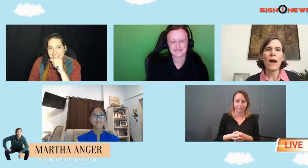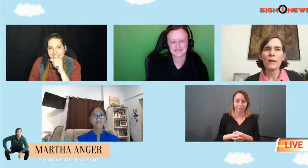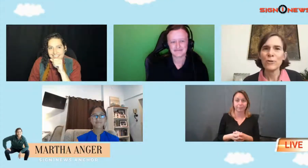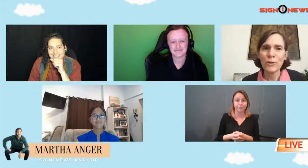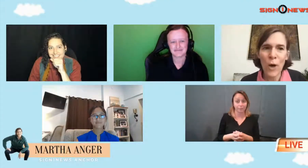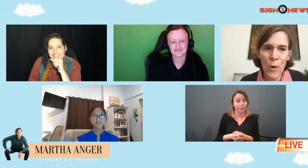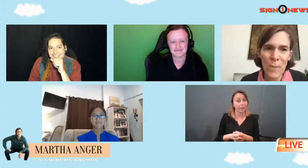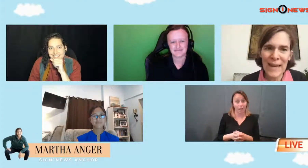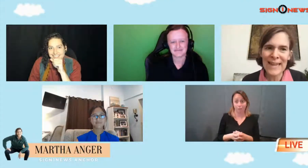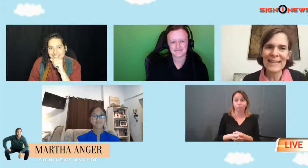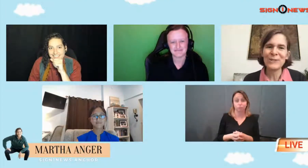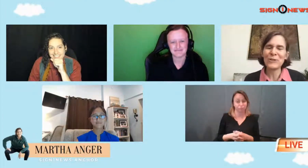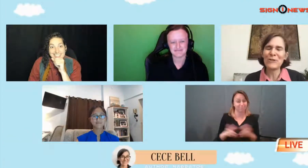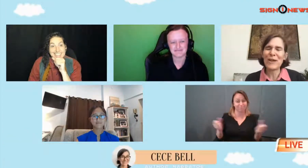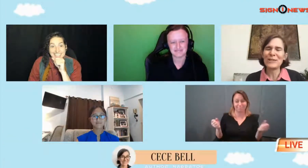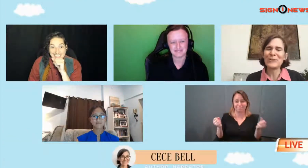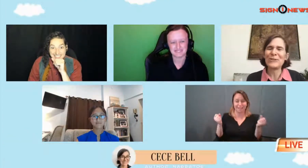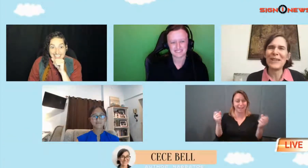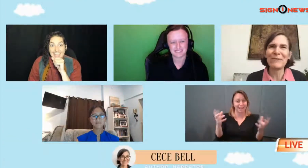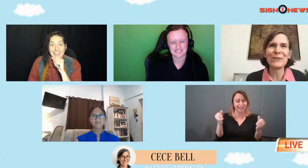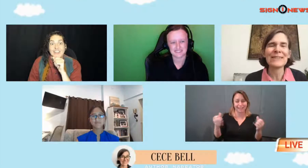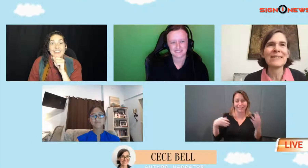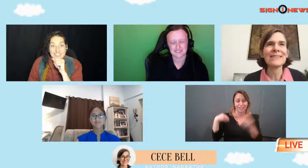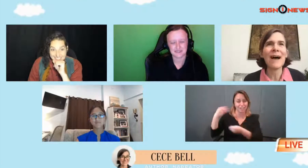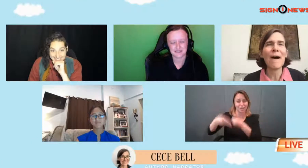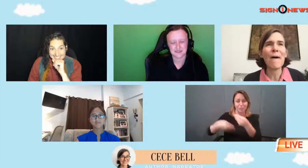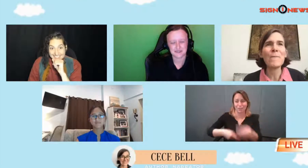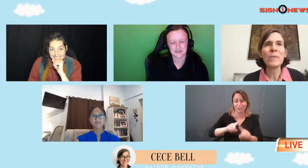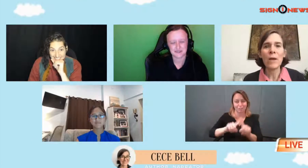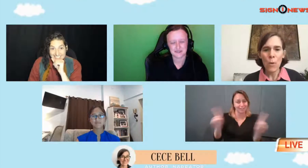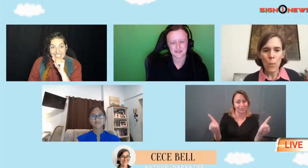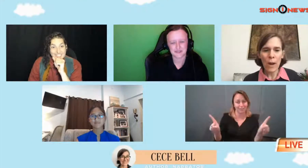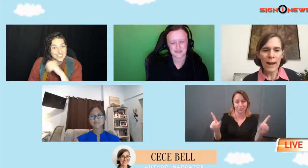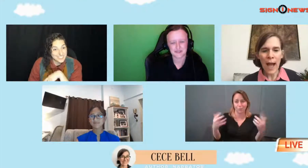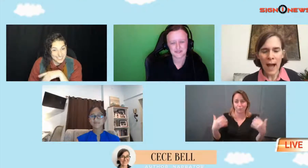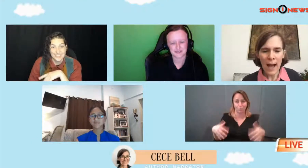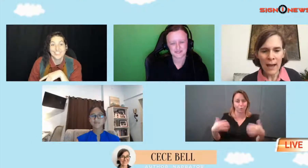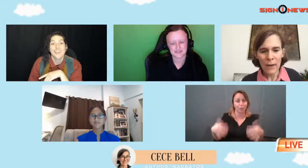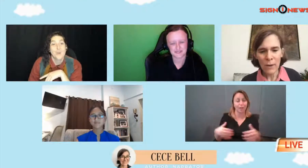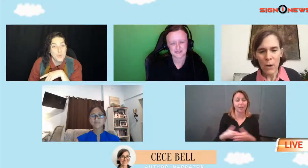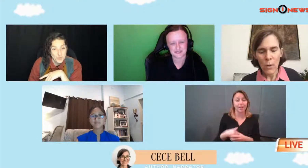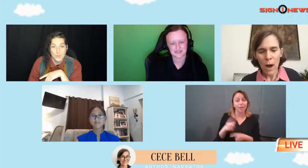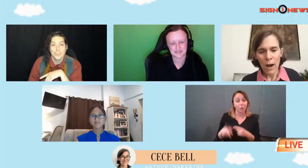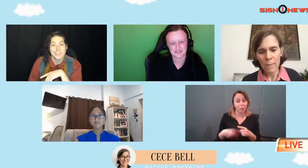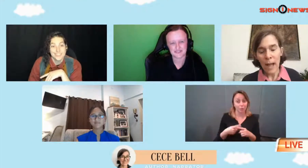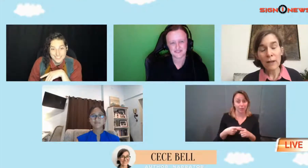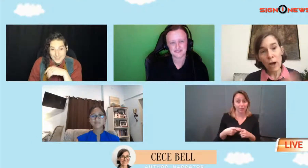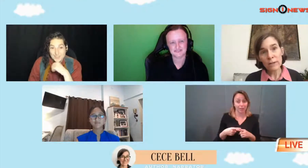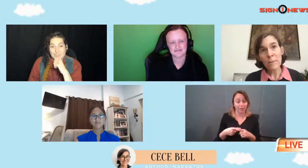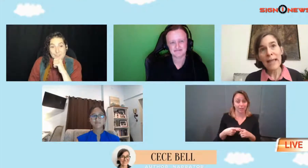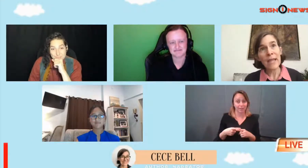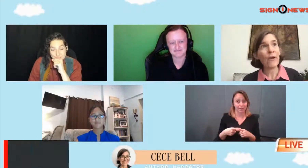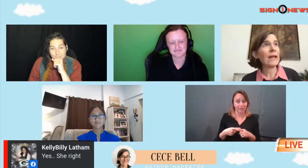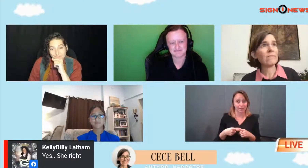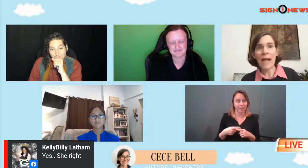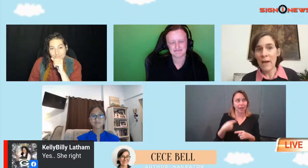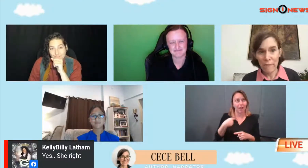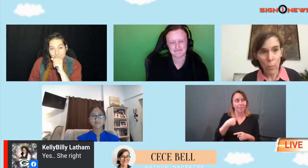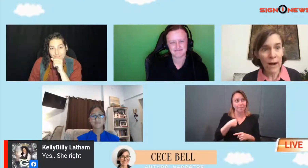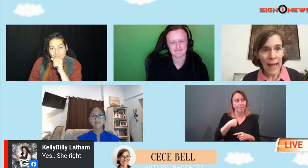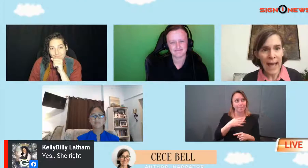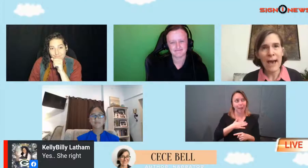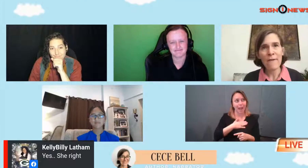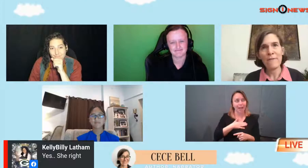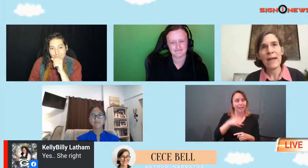Oh gosh, so many generational differences. When I lost my hearing